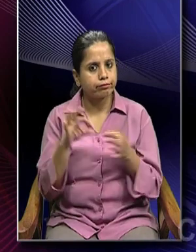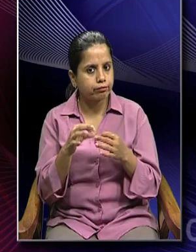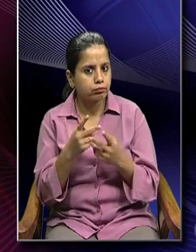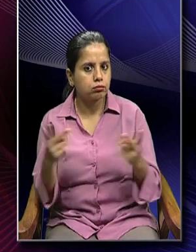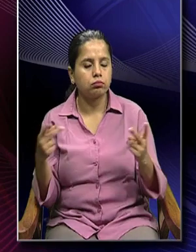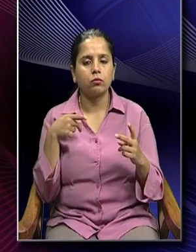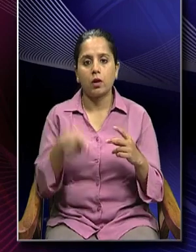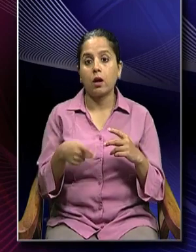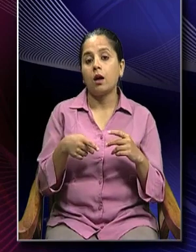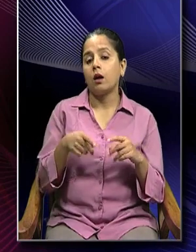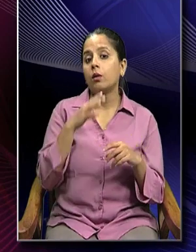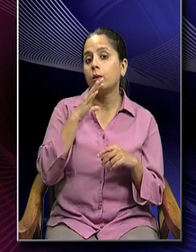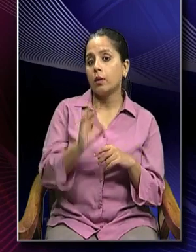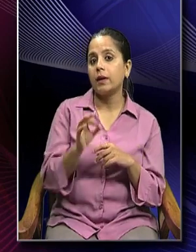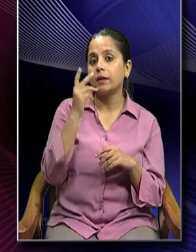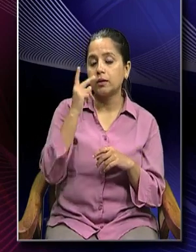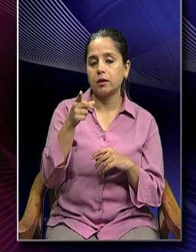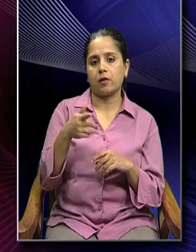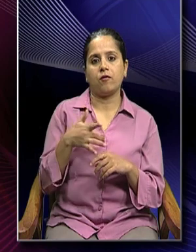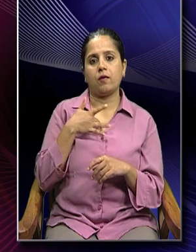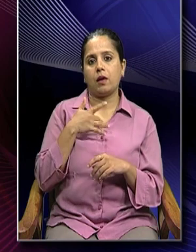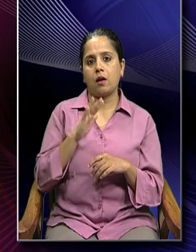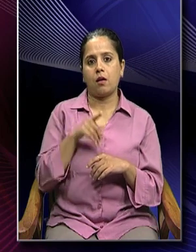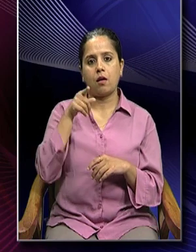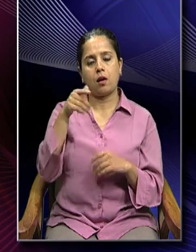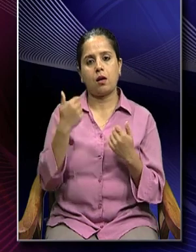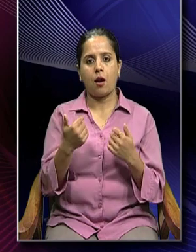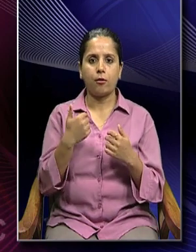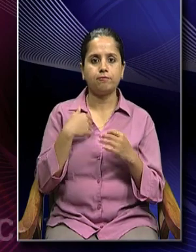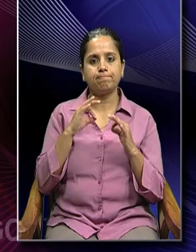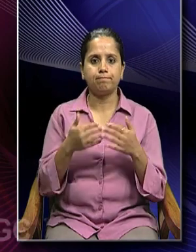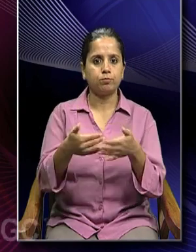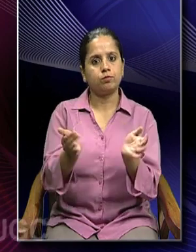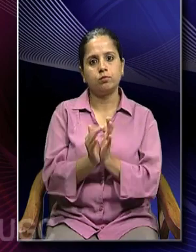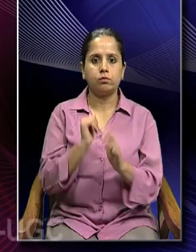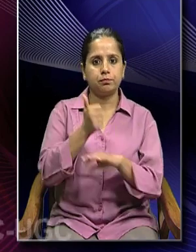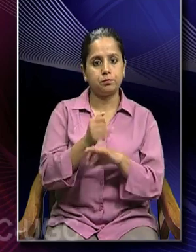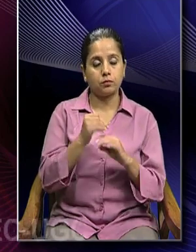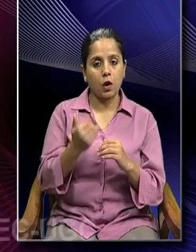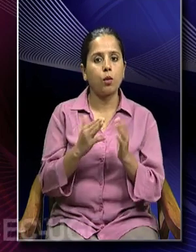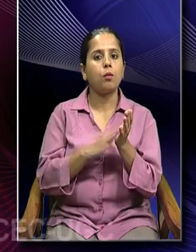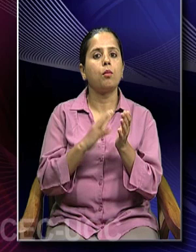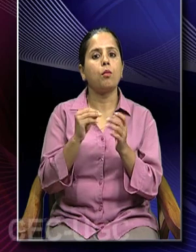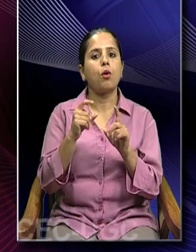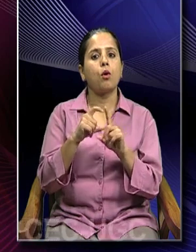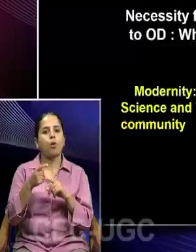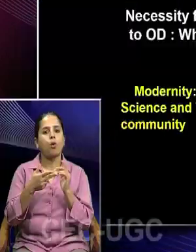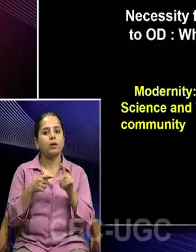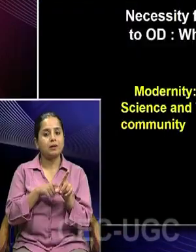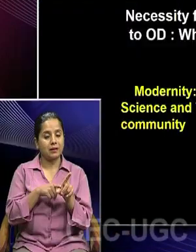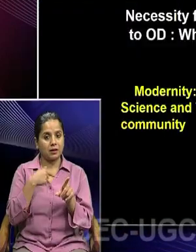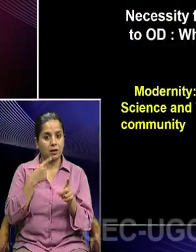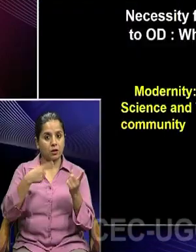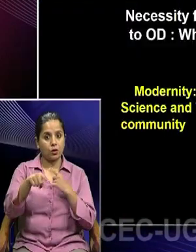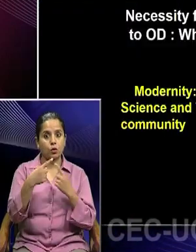and traditionally they feel that they are settled communities. Then came modernity, where we started